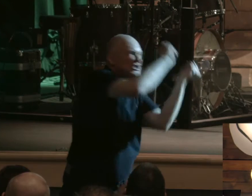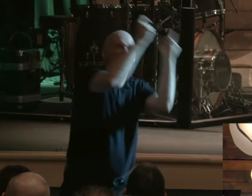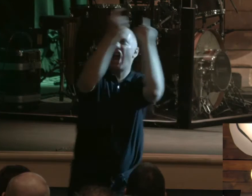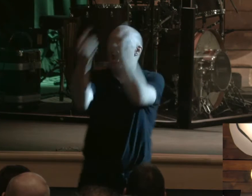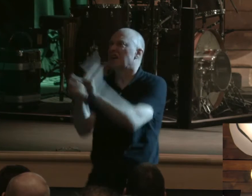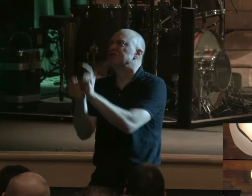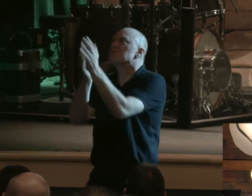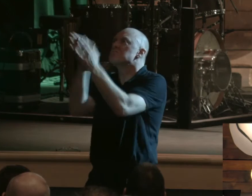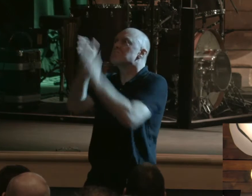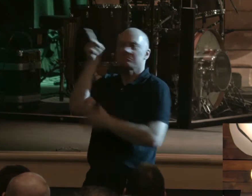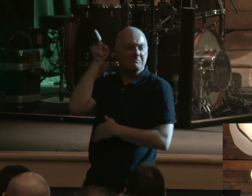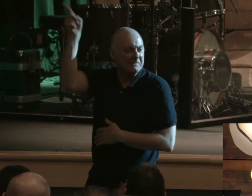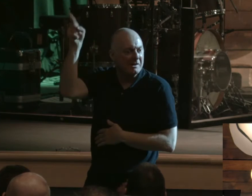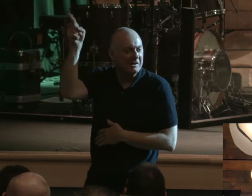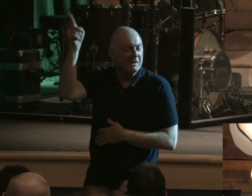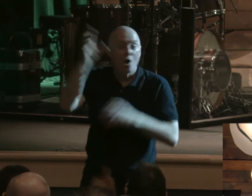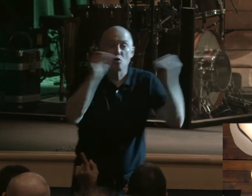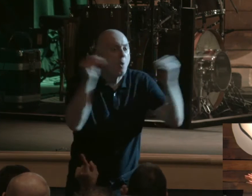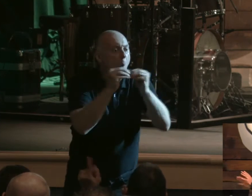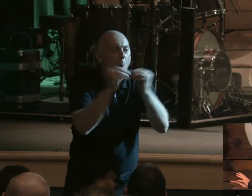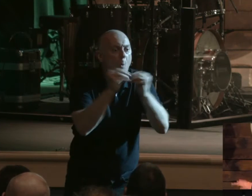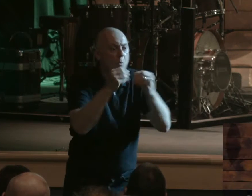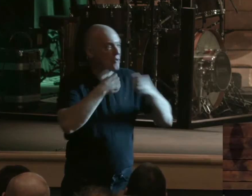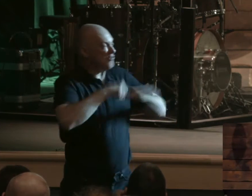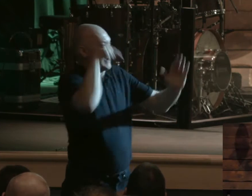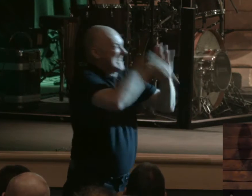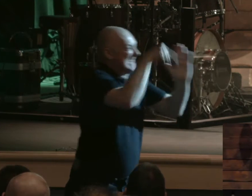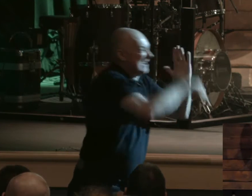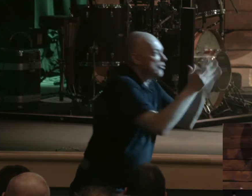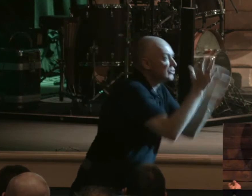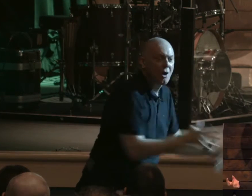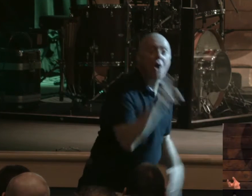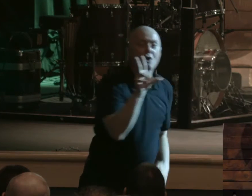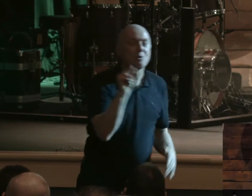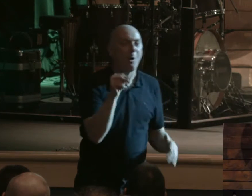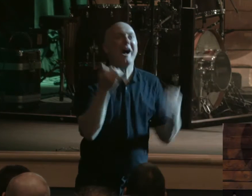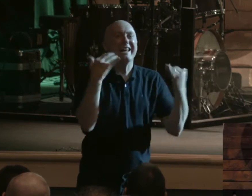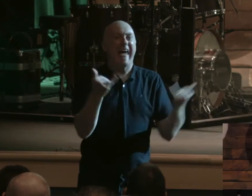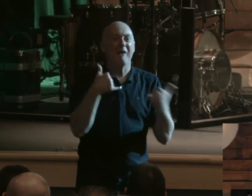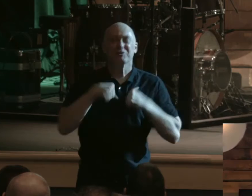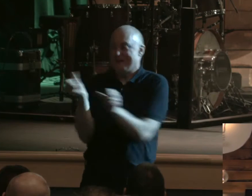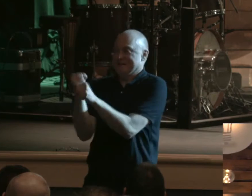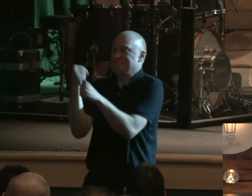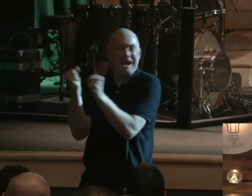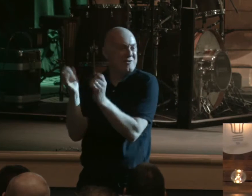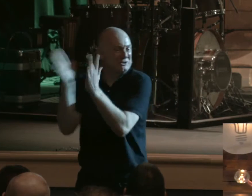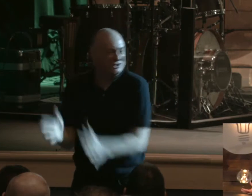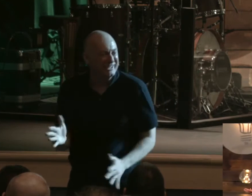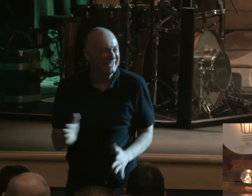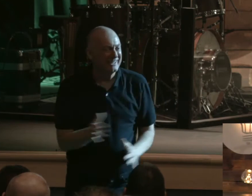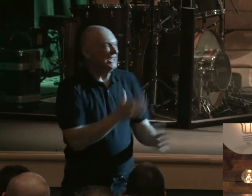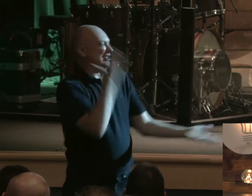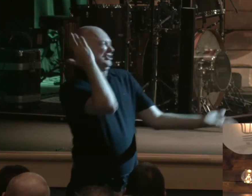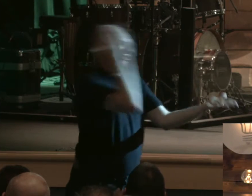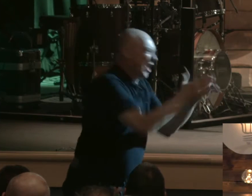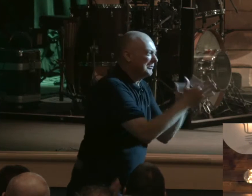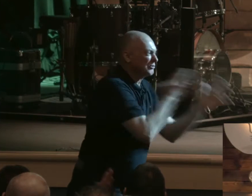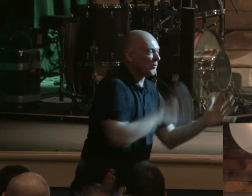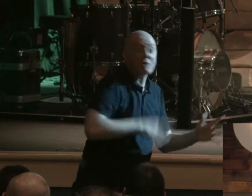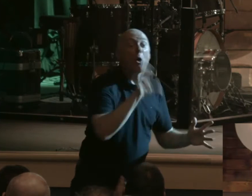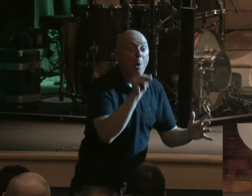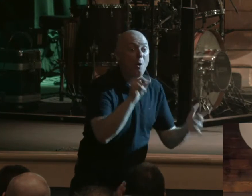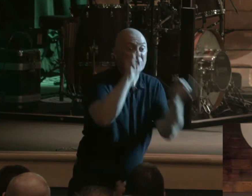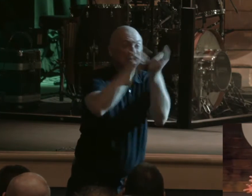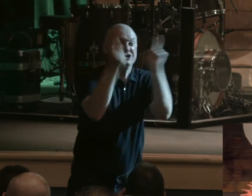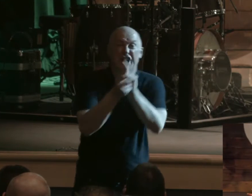180-degree turn in that moment. And no longer is he trying to kill Christians. He's trying to birth Christians. No longer is he trying to stomp out Jesus Christ. He